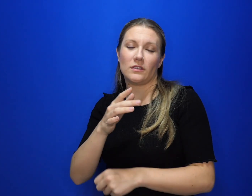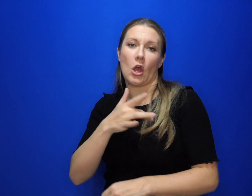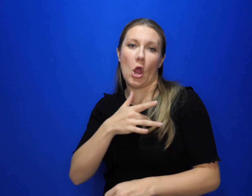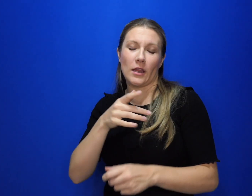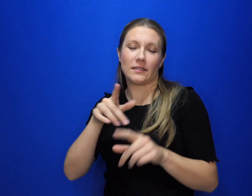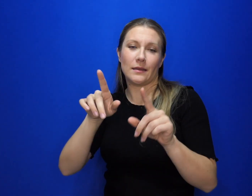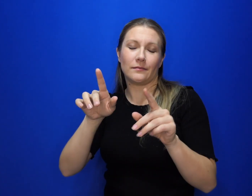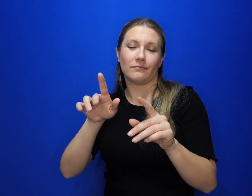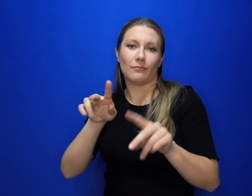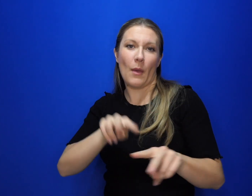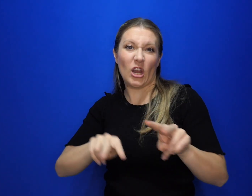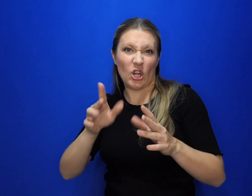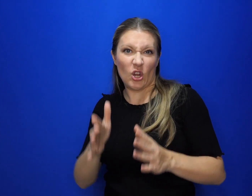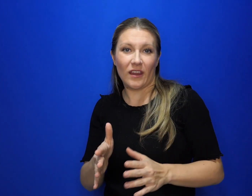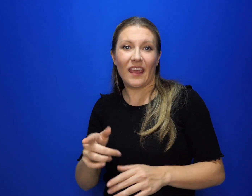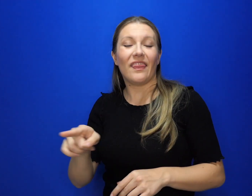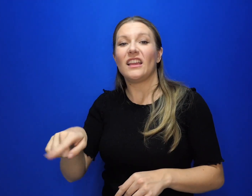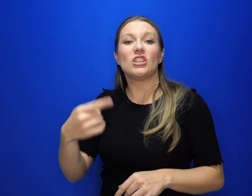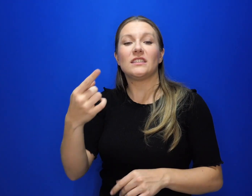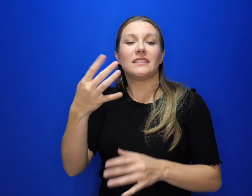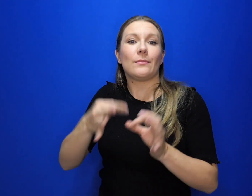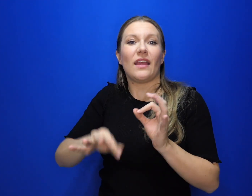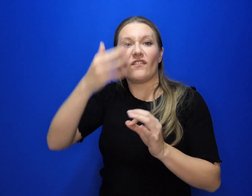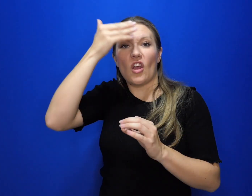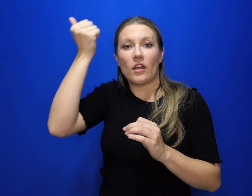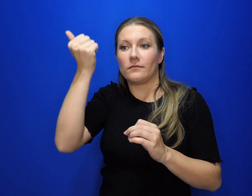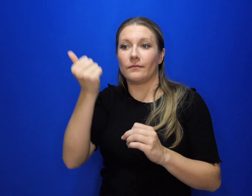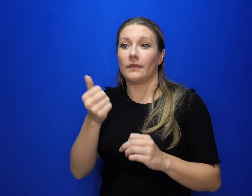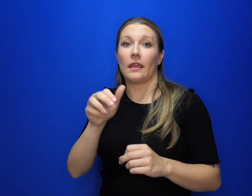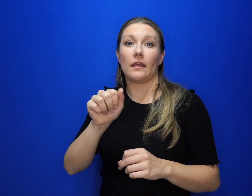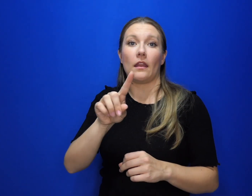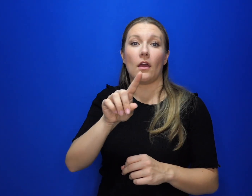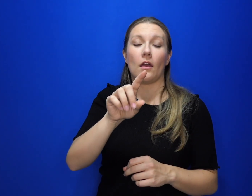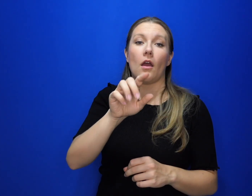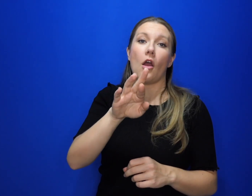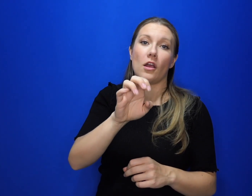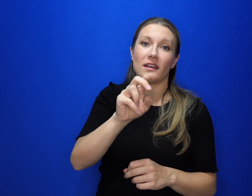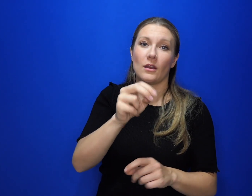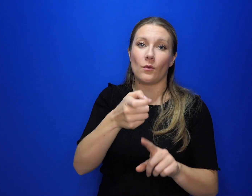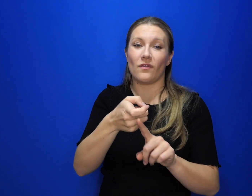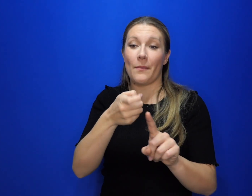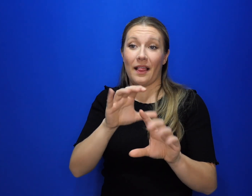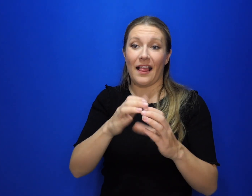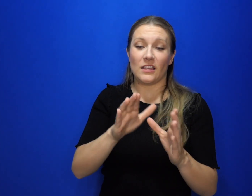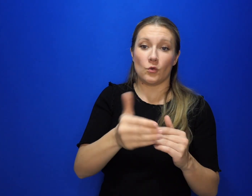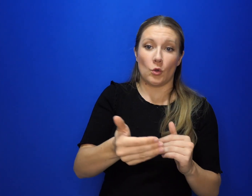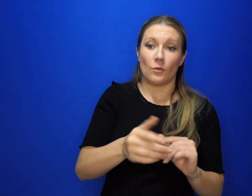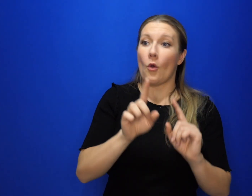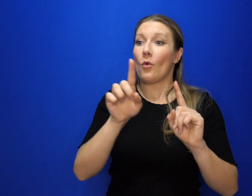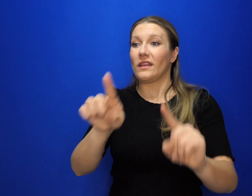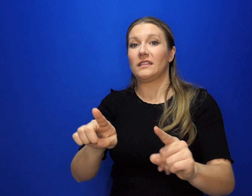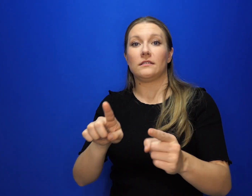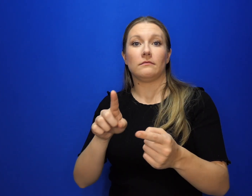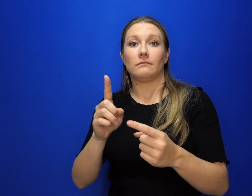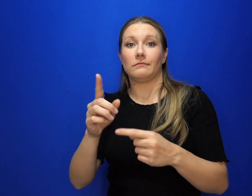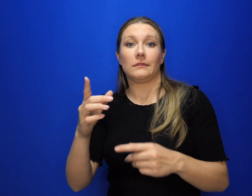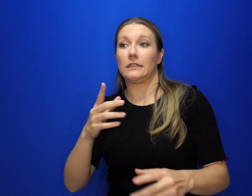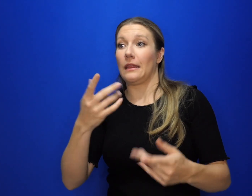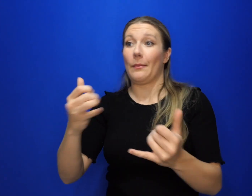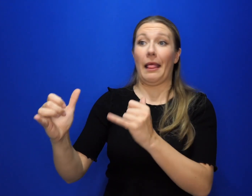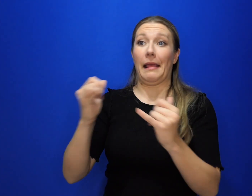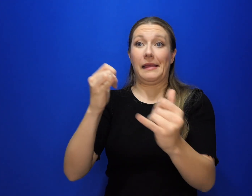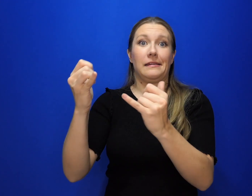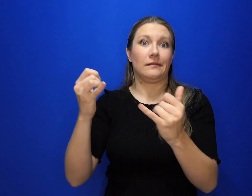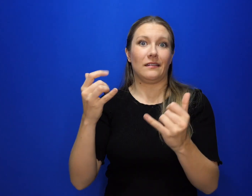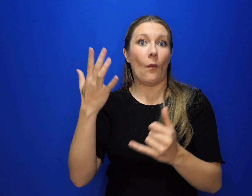on a monitor. And they just forgot Arden. And Arden went right from school. And because the nurse didn't come to get her, she was in